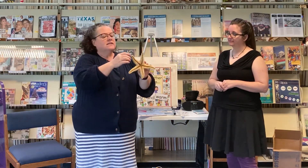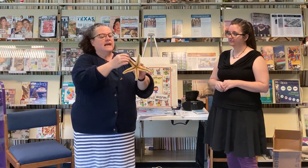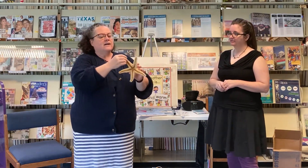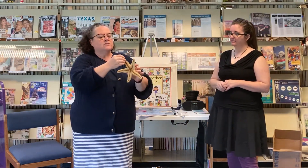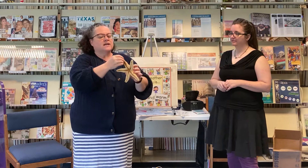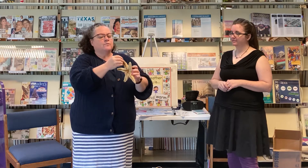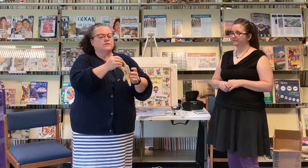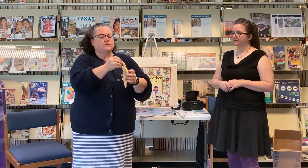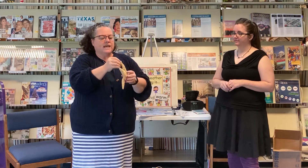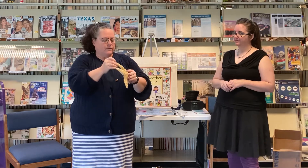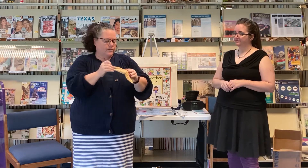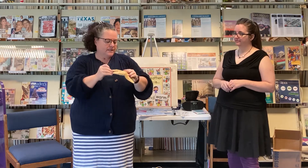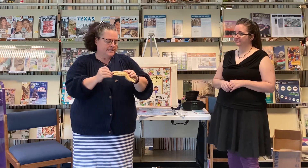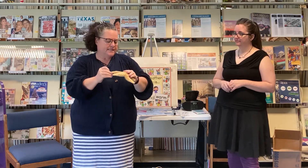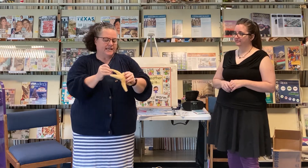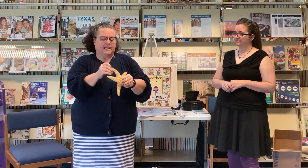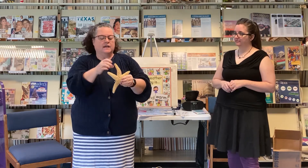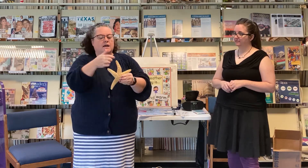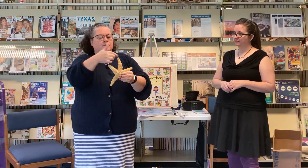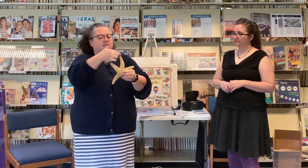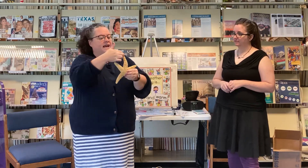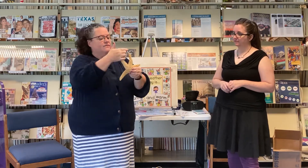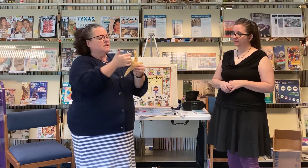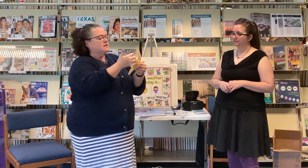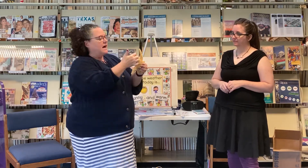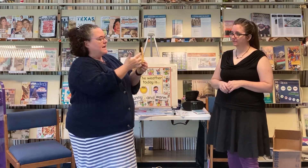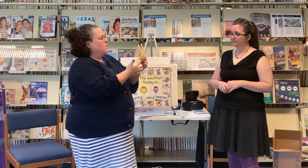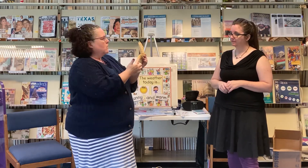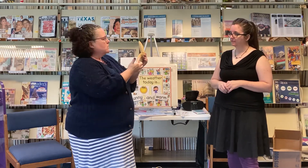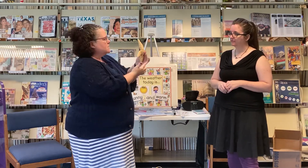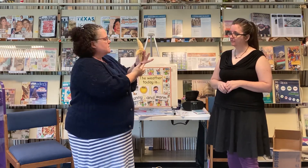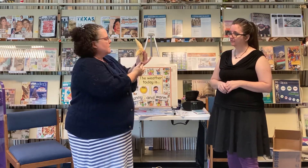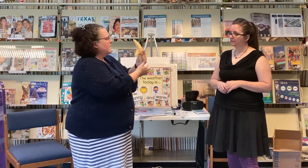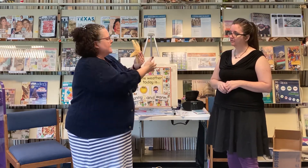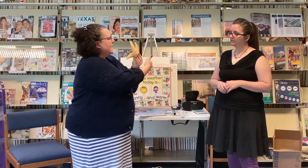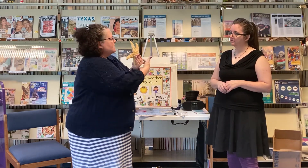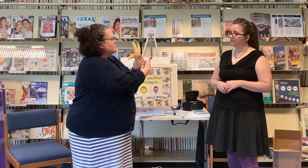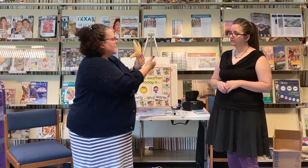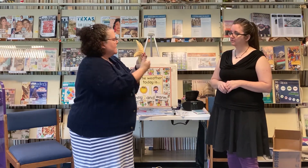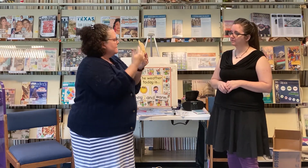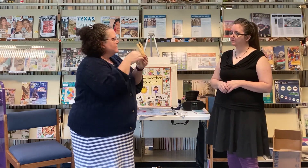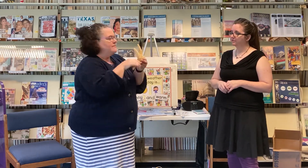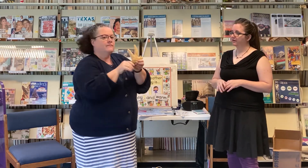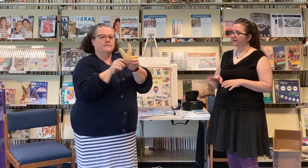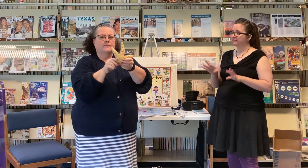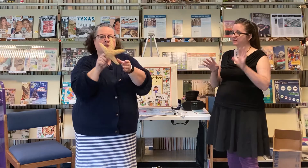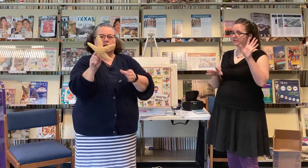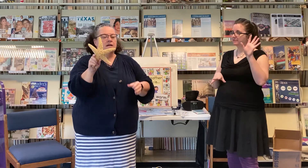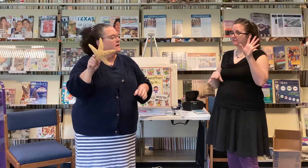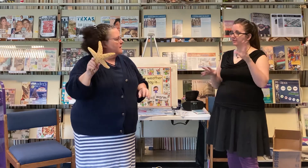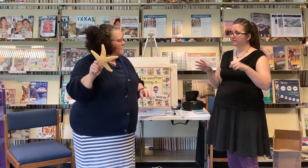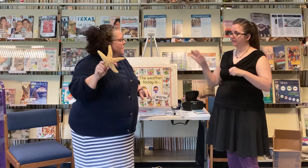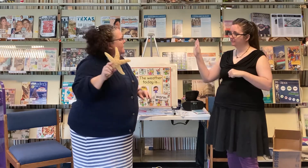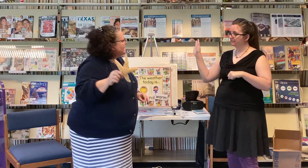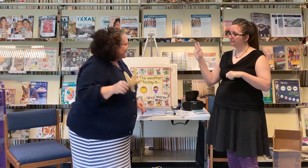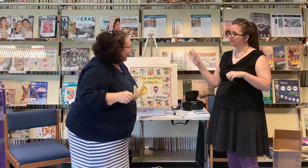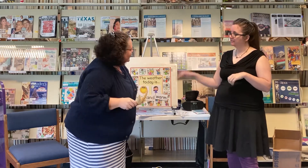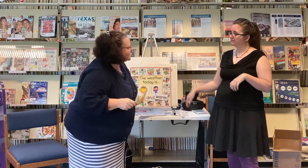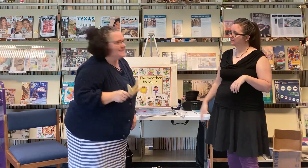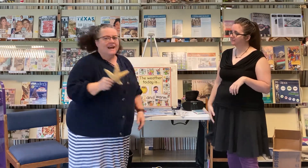the outside, which you can't really see, but they have little eye holes on oh. the outside. So their eyes are on the ends of their legs? Yes, isn't that